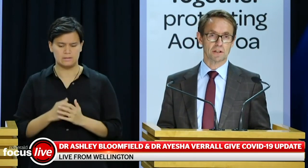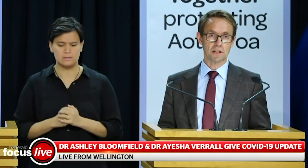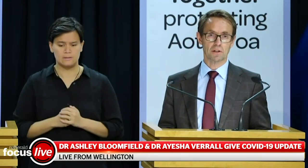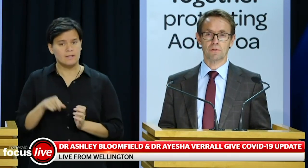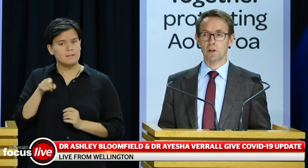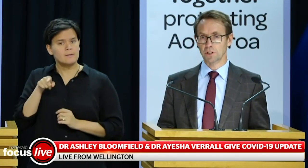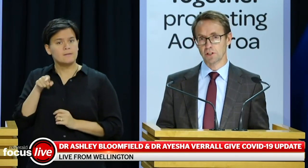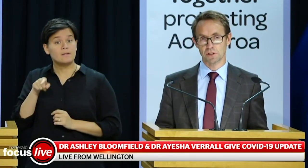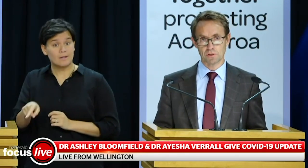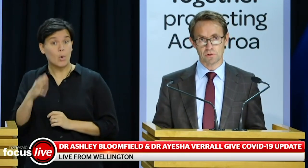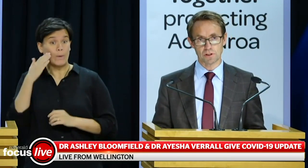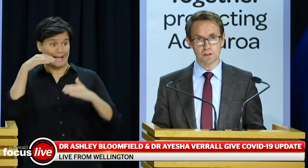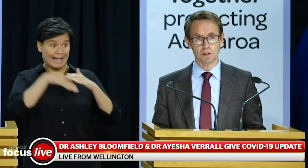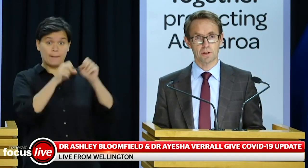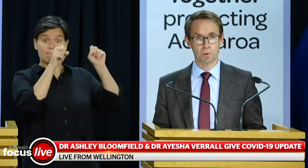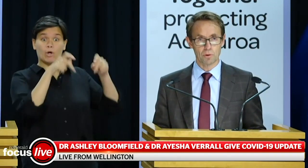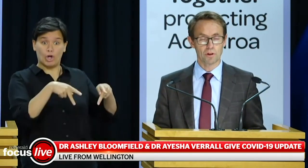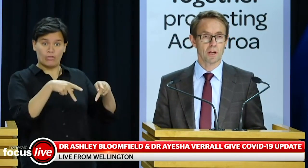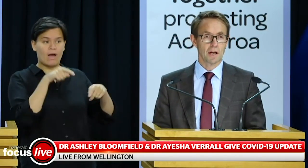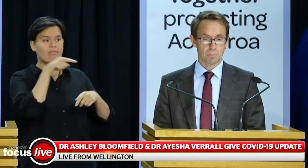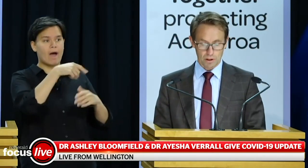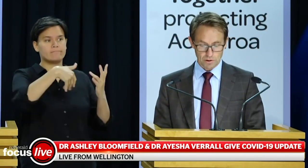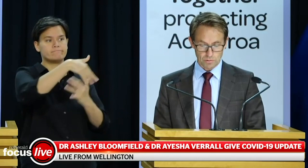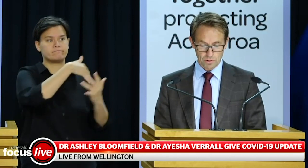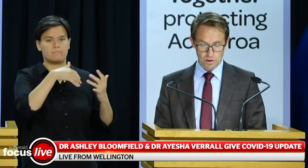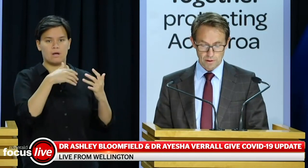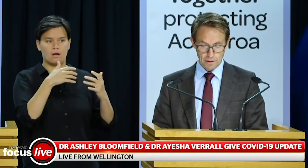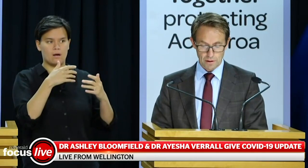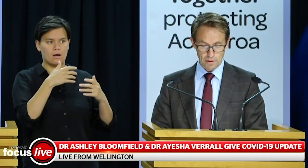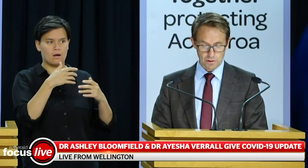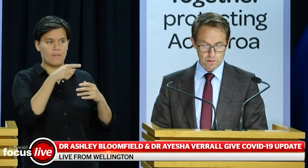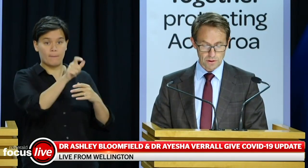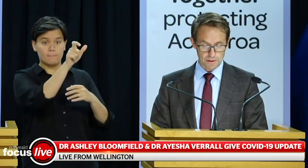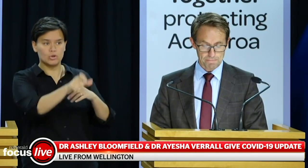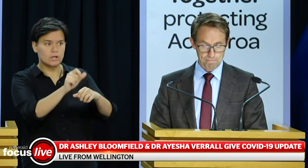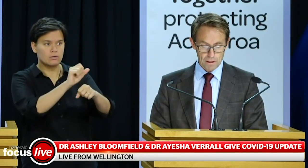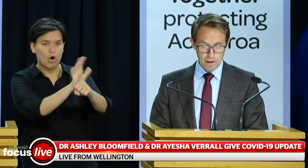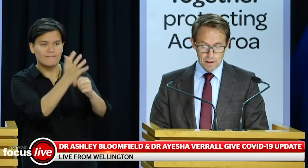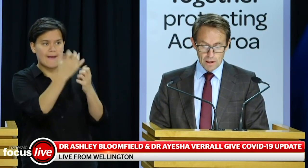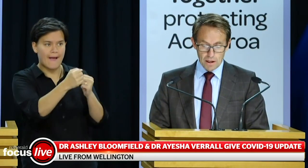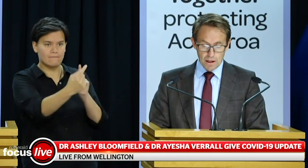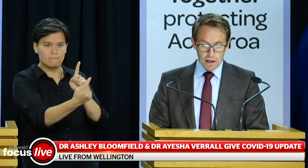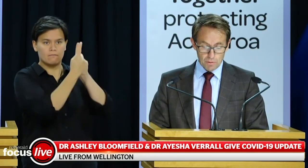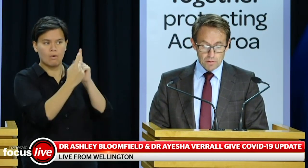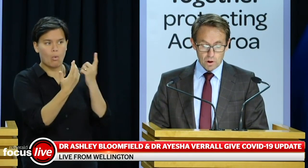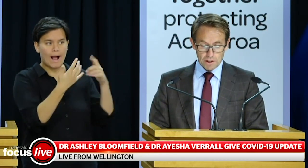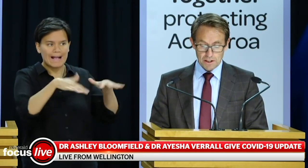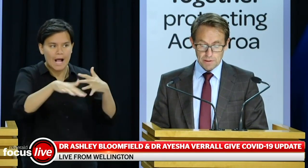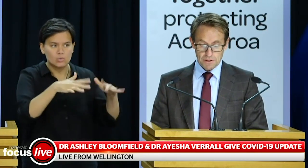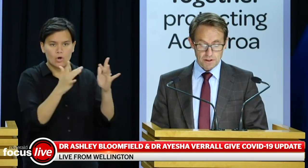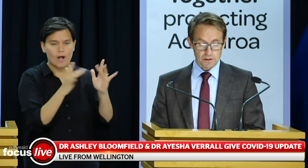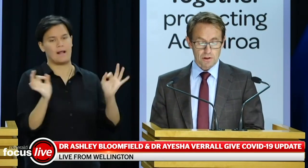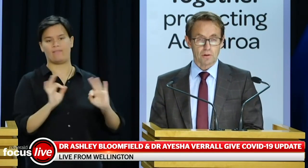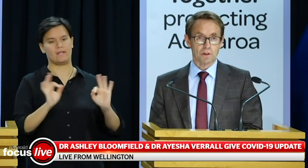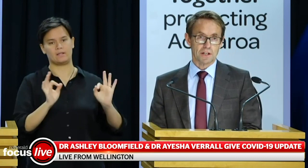not attended any of the locations of interest in Perth prior to travelling to New Zealand. However, while it